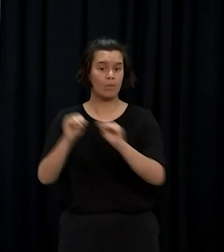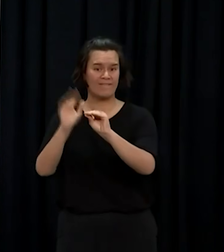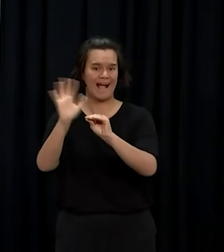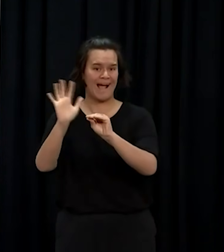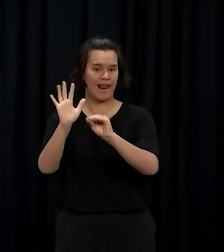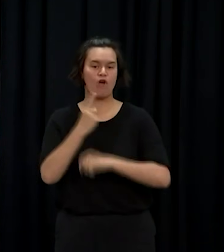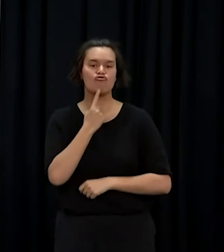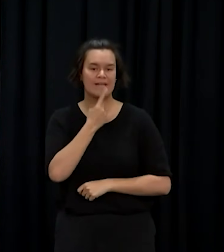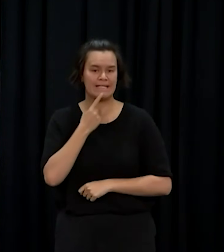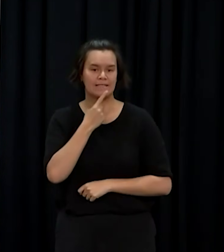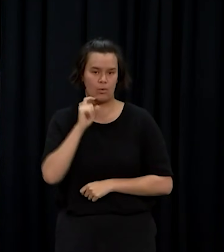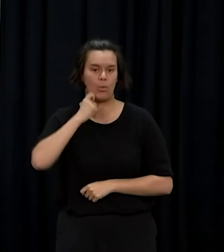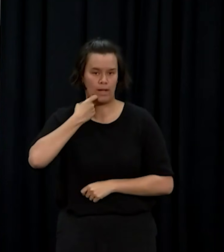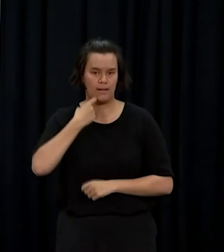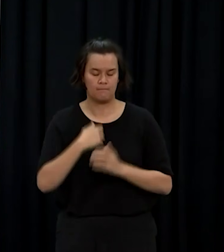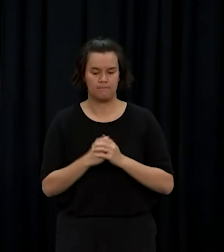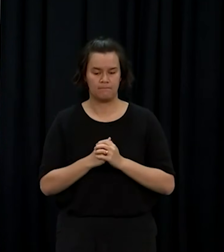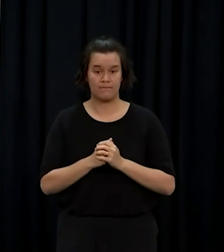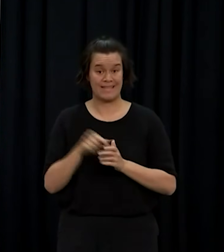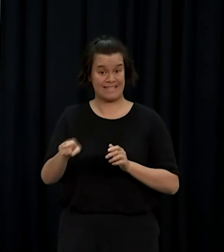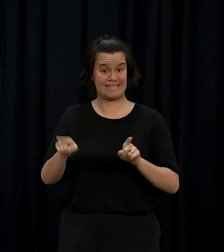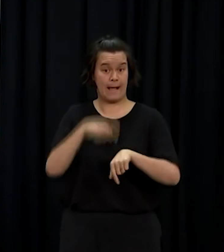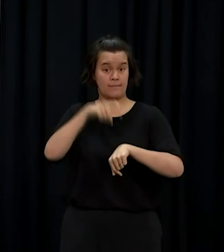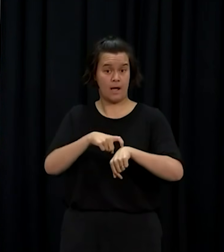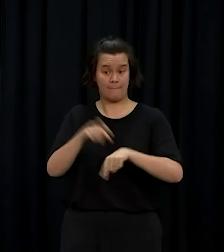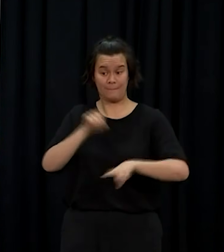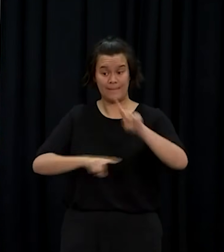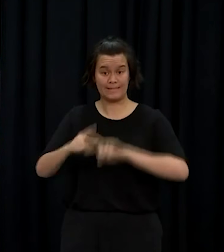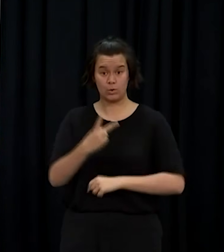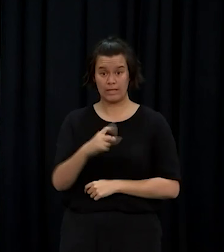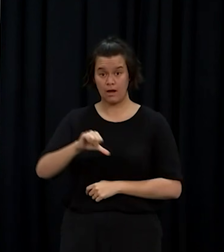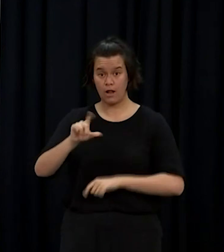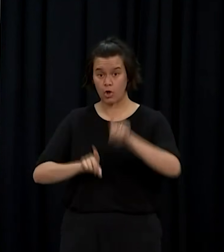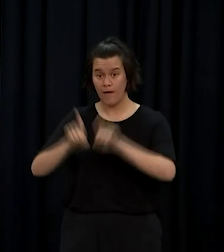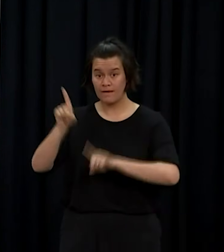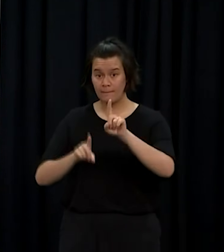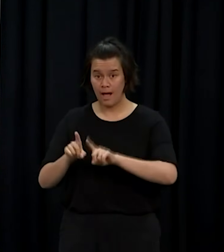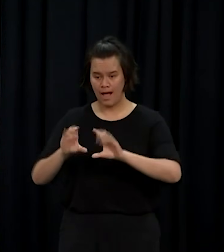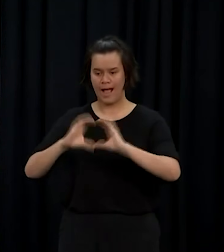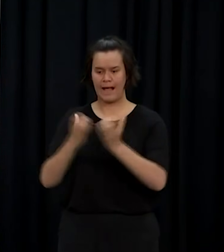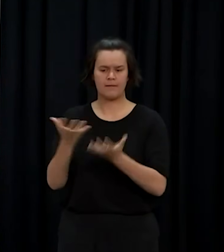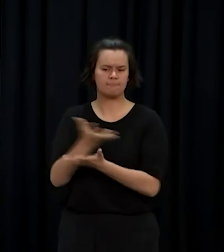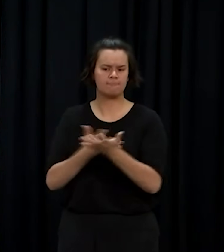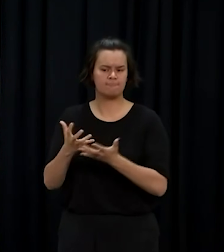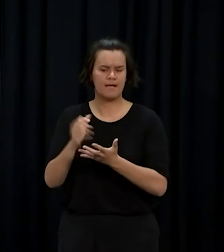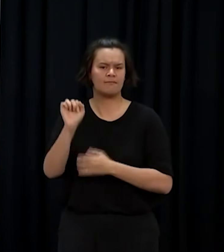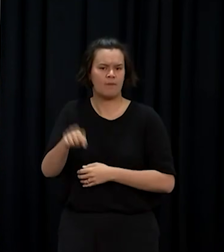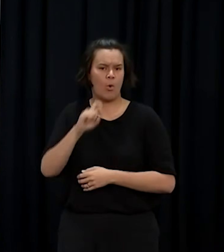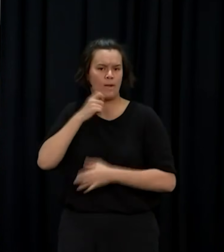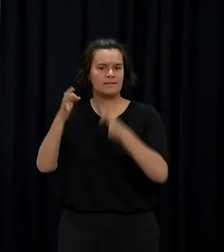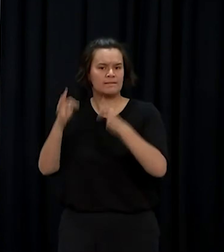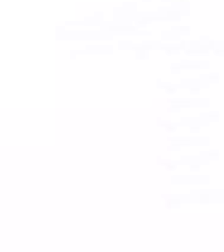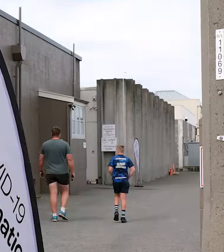that same meeting, Cabinet will confirm that the rest of the country will move into the framework at the same time